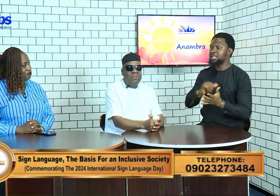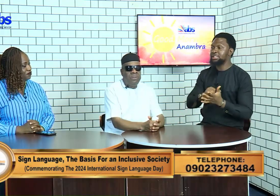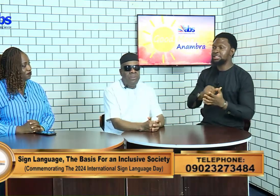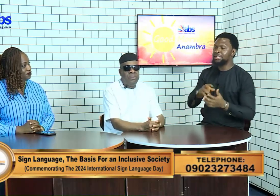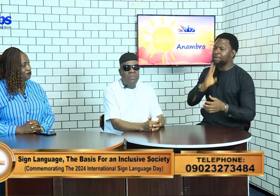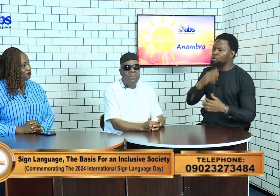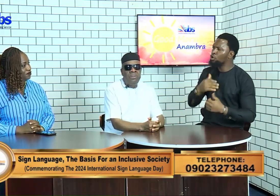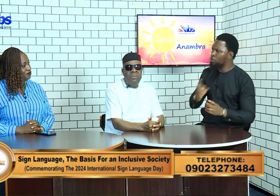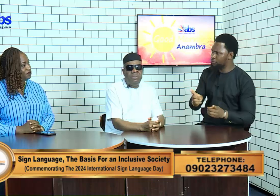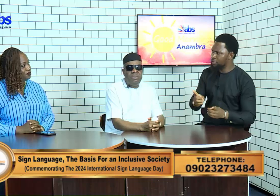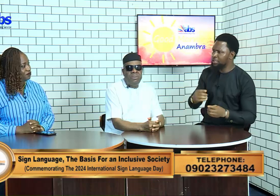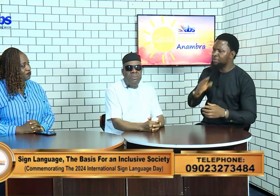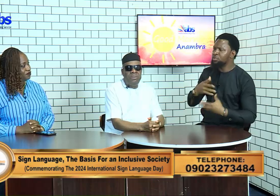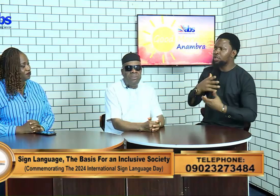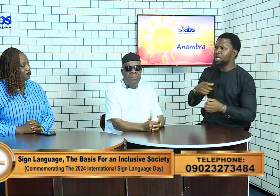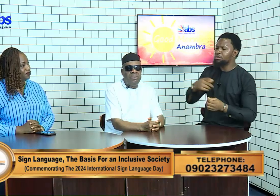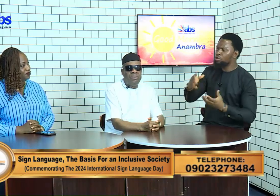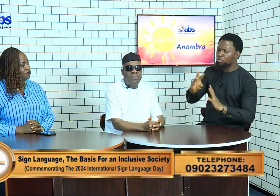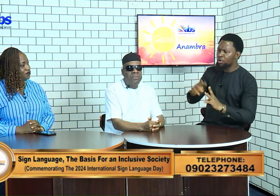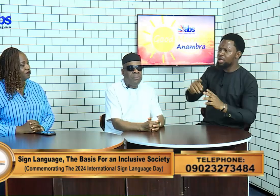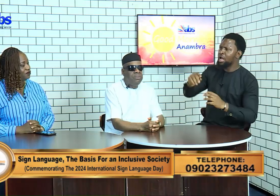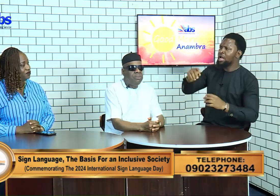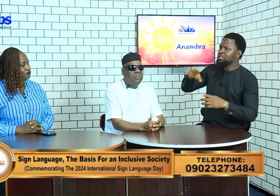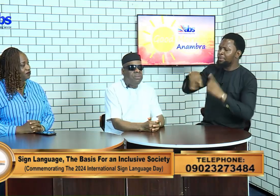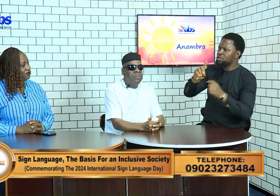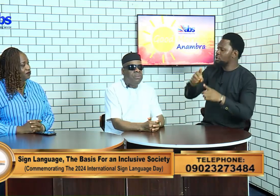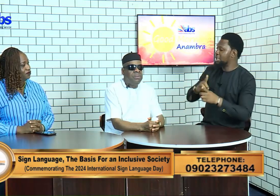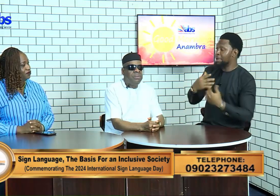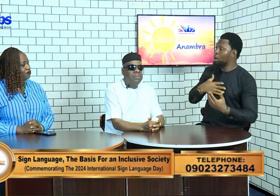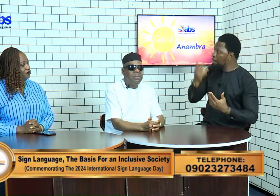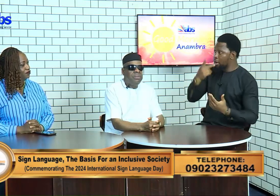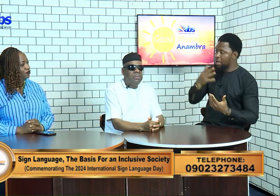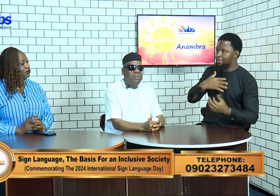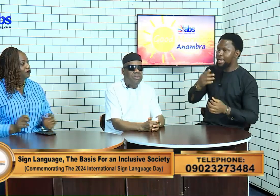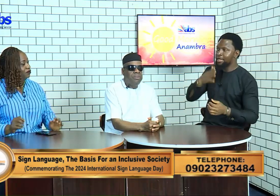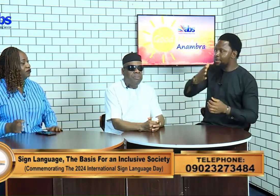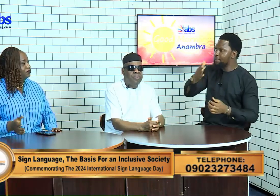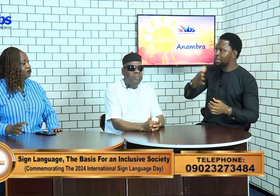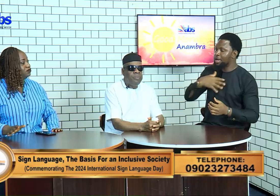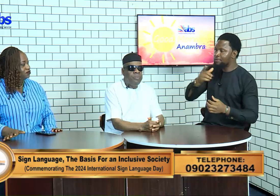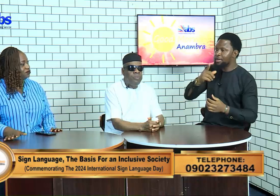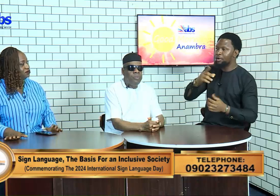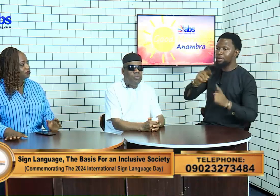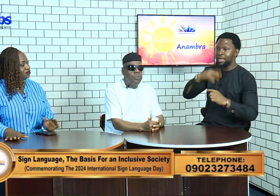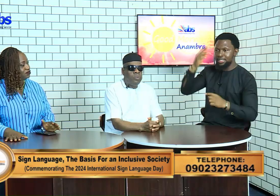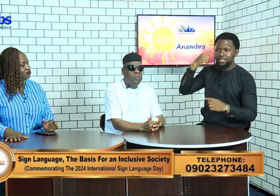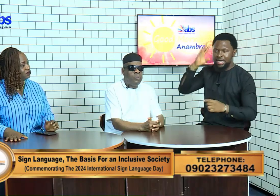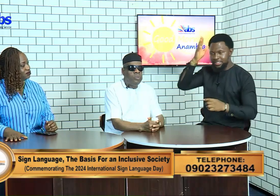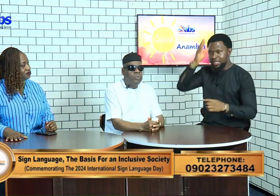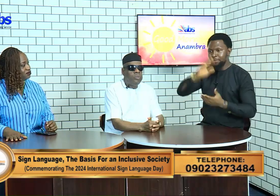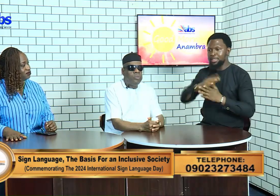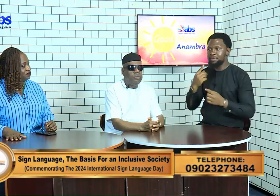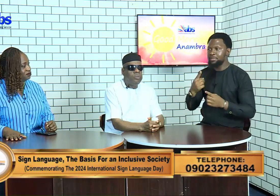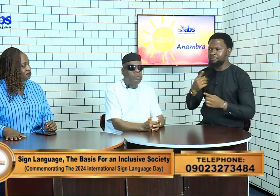is that they are being loved. They are being cherished. Like, okay, don't worry about this or this. Like my own parent, like my grandfather. My grandfather, when my